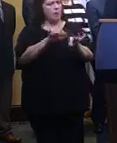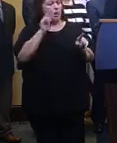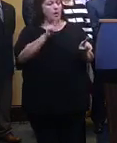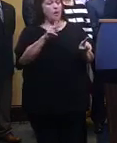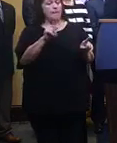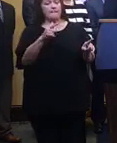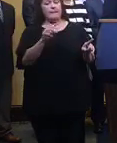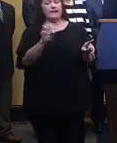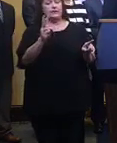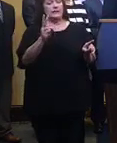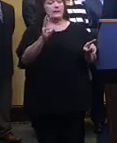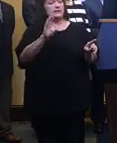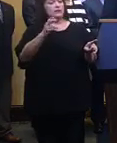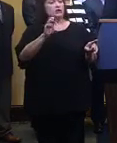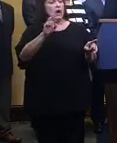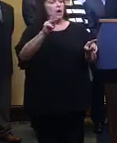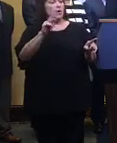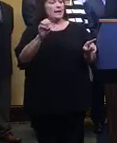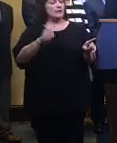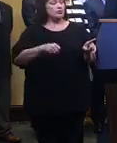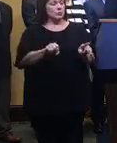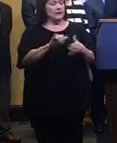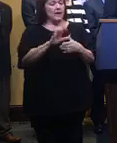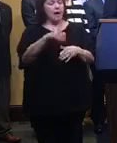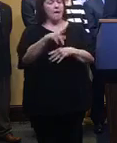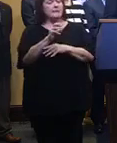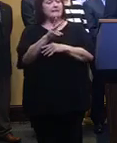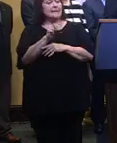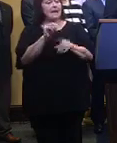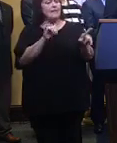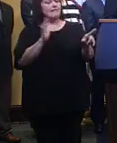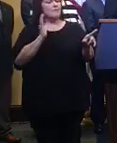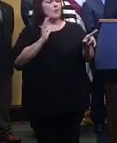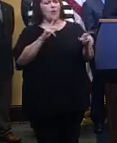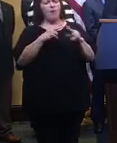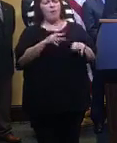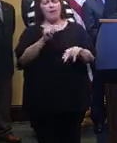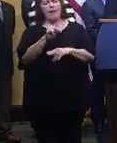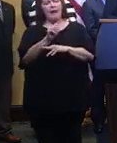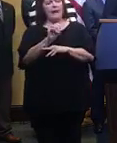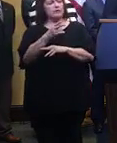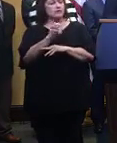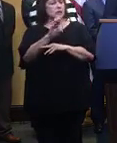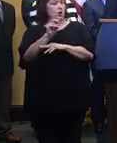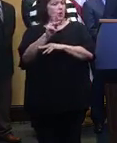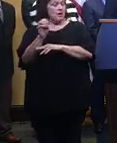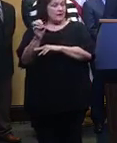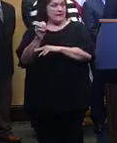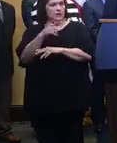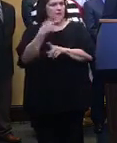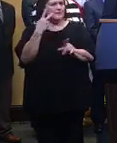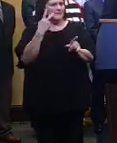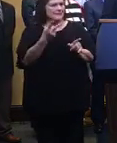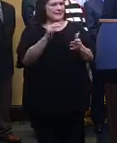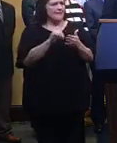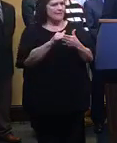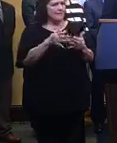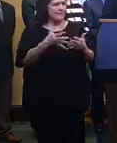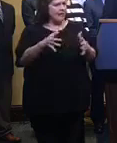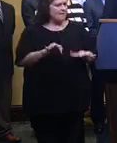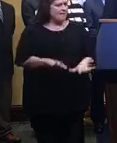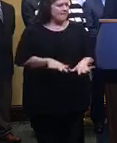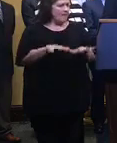that's Cherokee Street, uptown. A lot of folks used to call Cherokee Street Lake Cherokee at times, and we're seeing a dramatic decrease in the amount of flooding as a